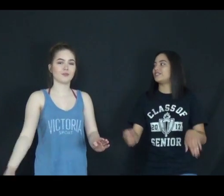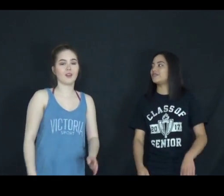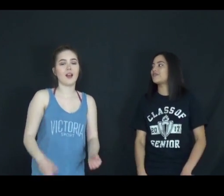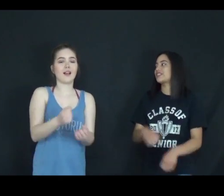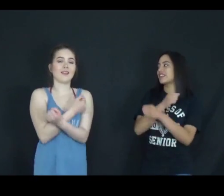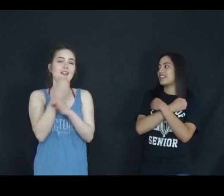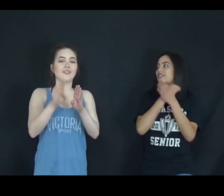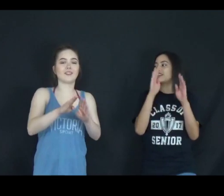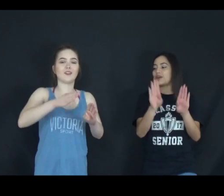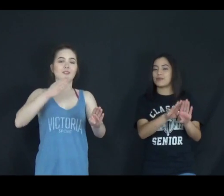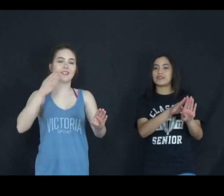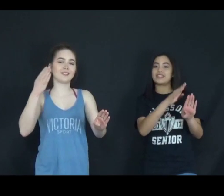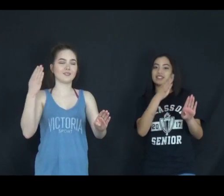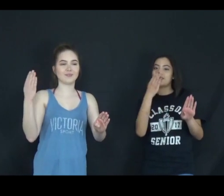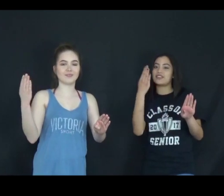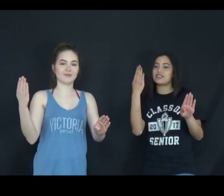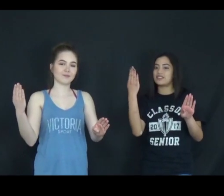door. Love is an open